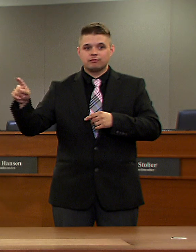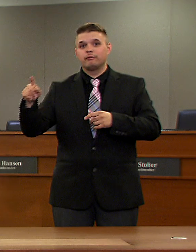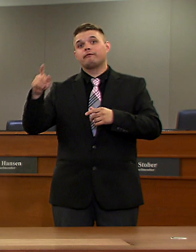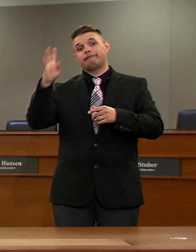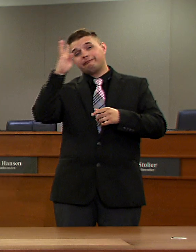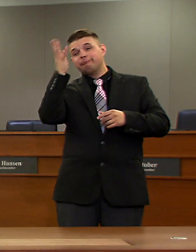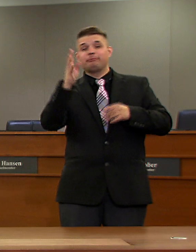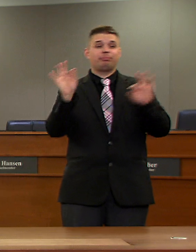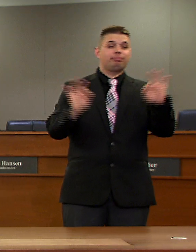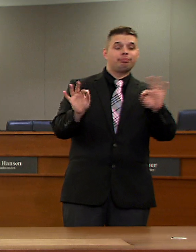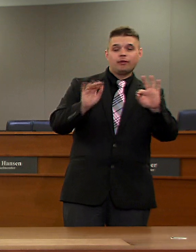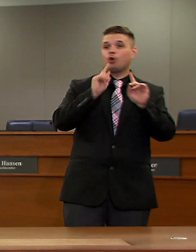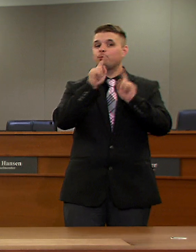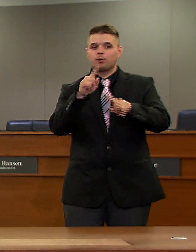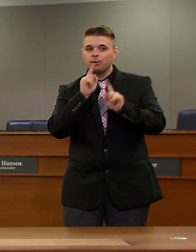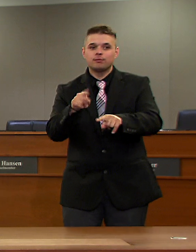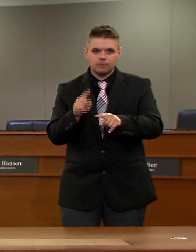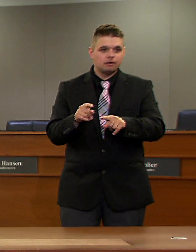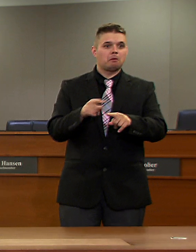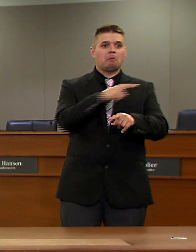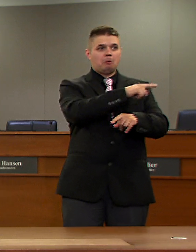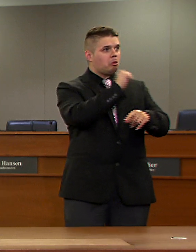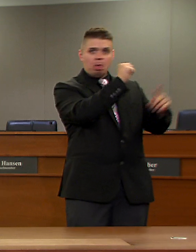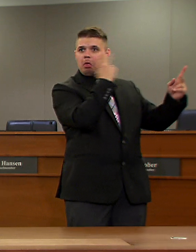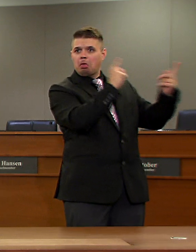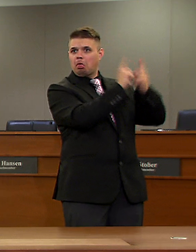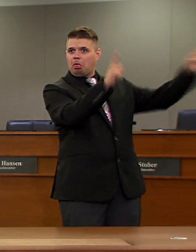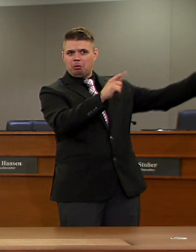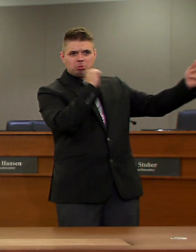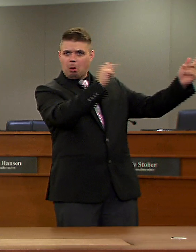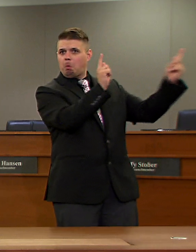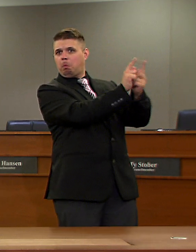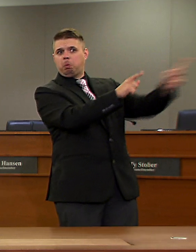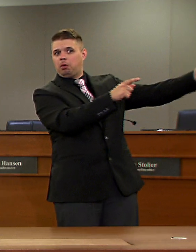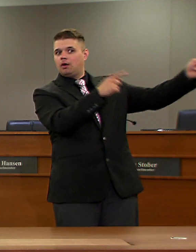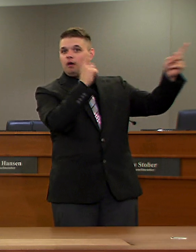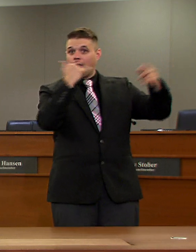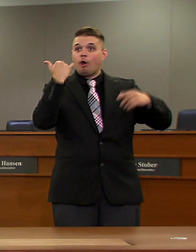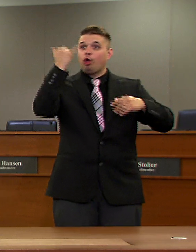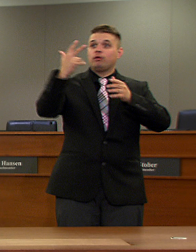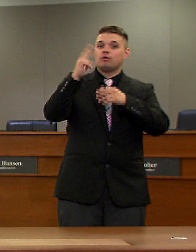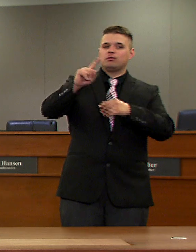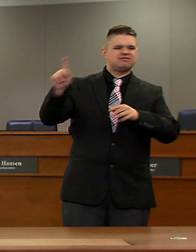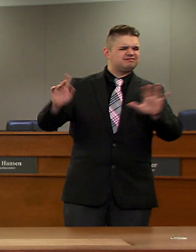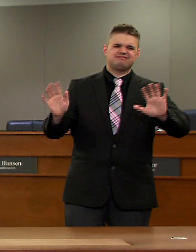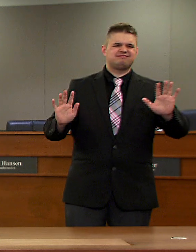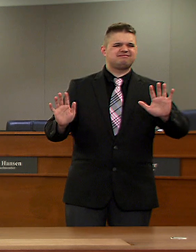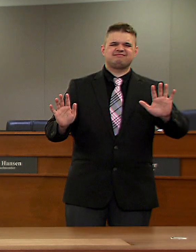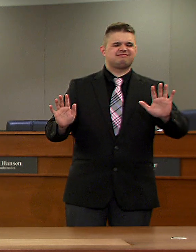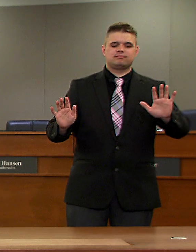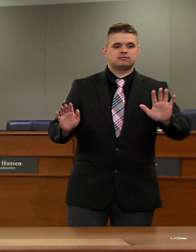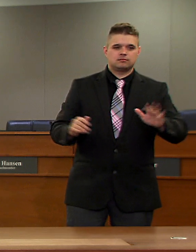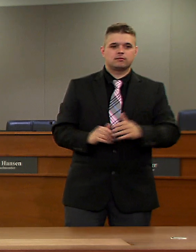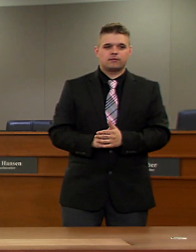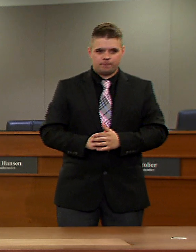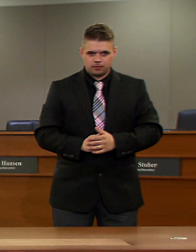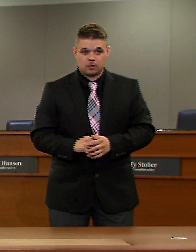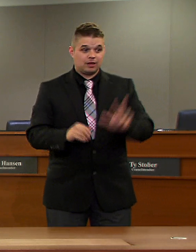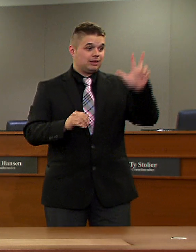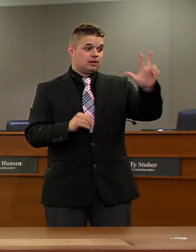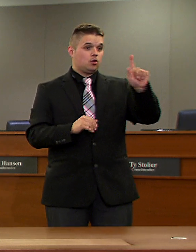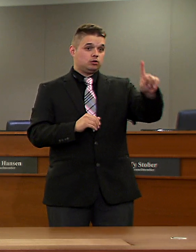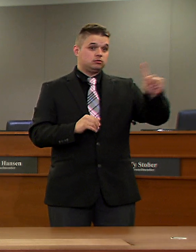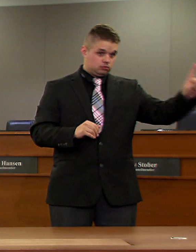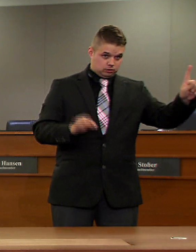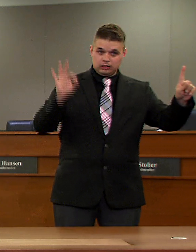of physical distancing. The same dispatch center handles both the 311 and the